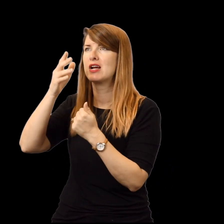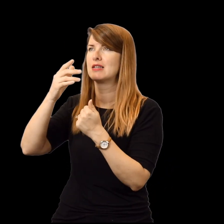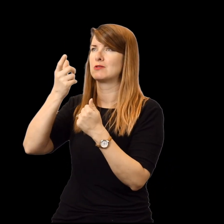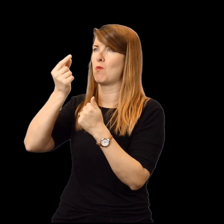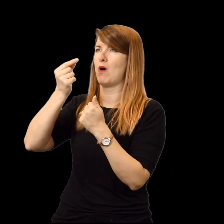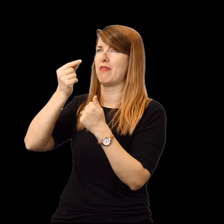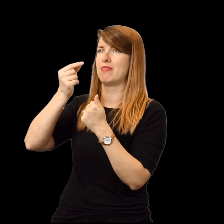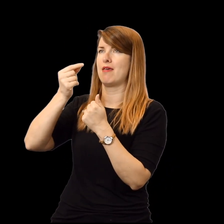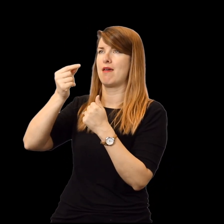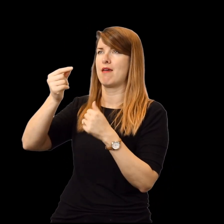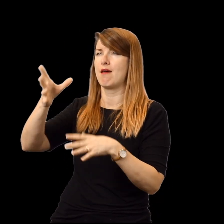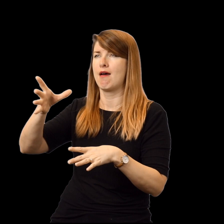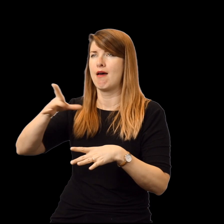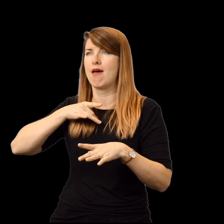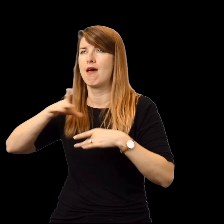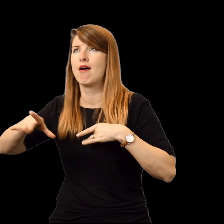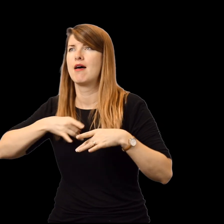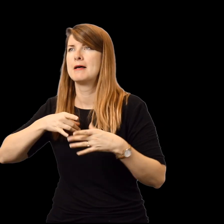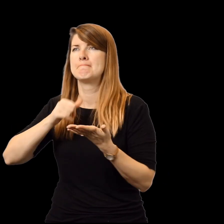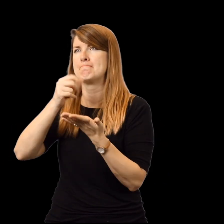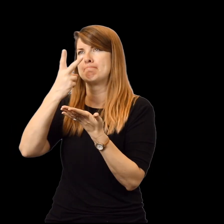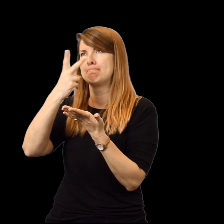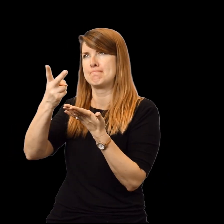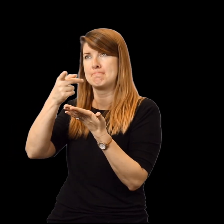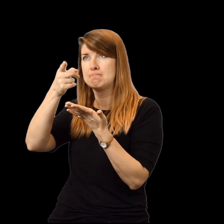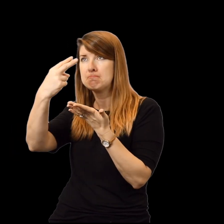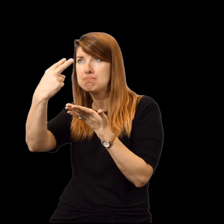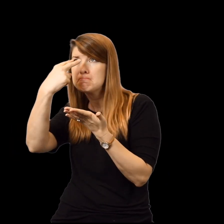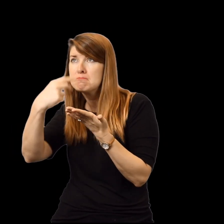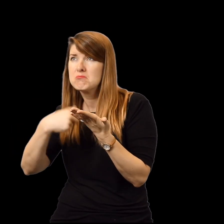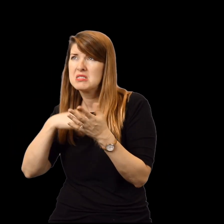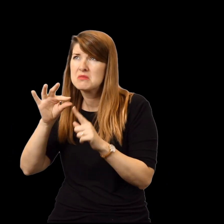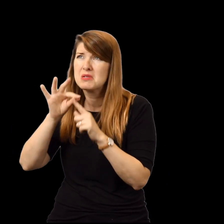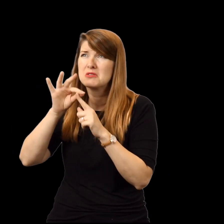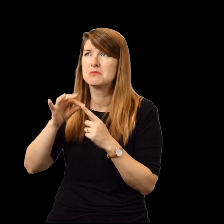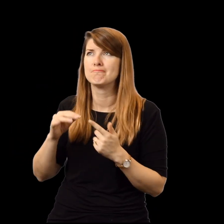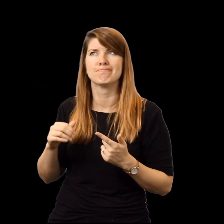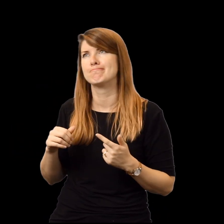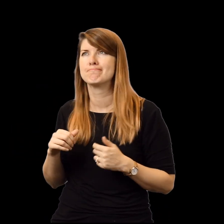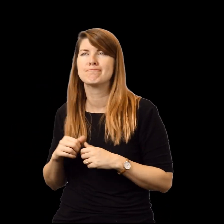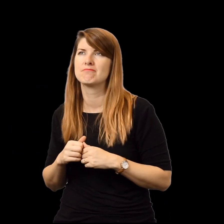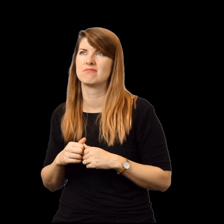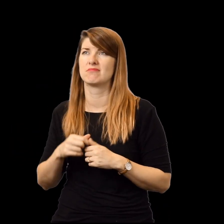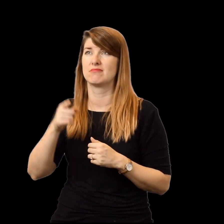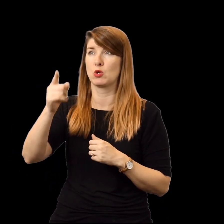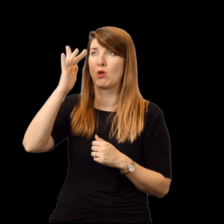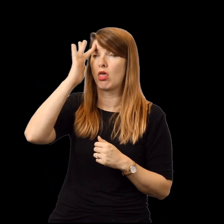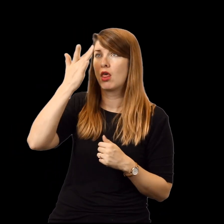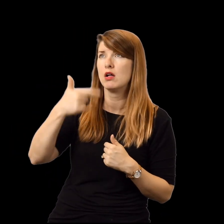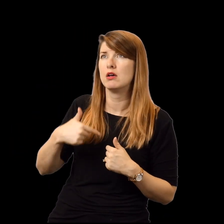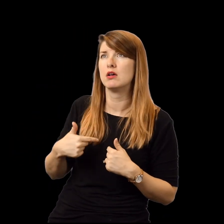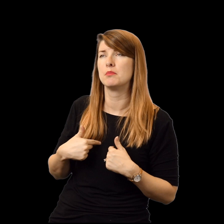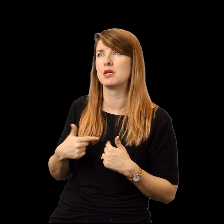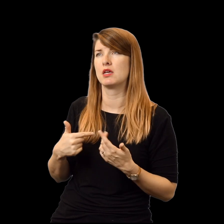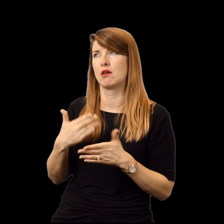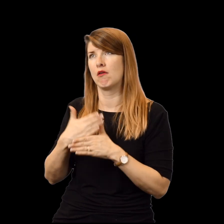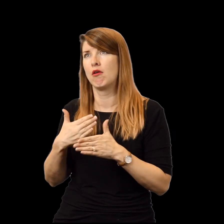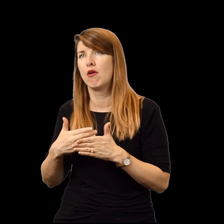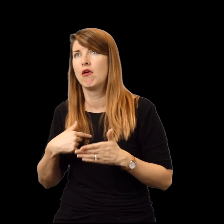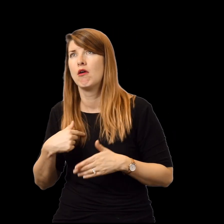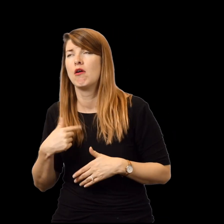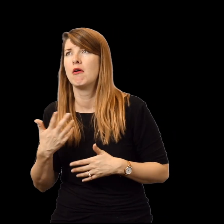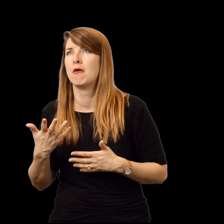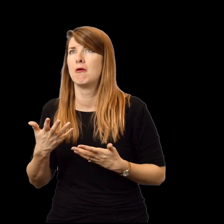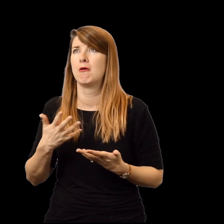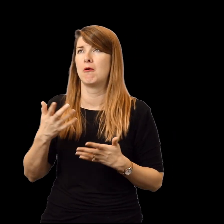back from the gaze from their parent, how special, how important they are. They might get reflected back that they're a pain, that